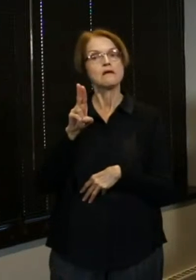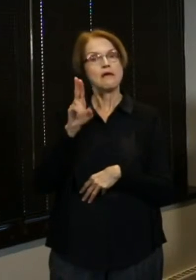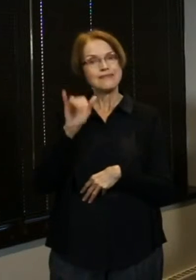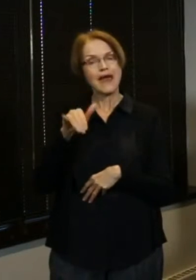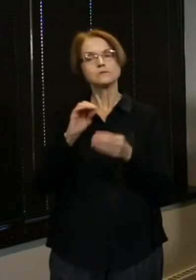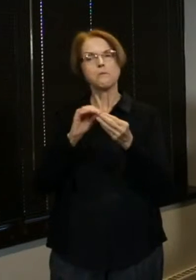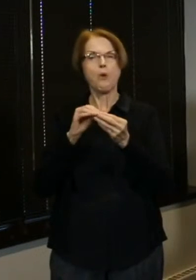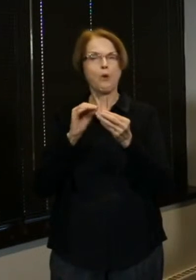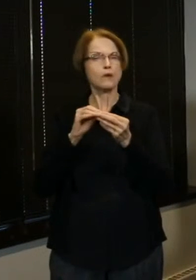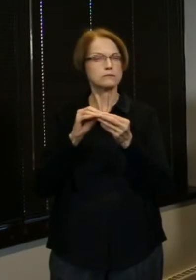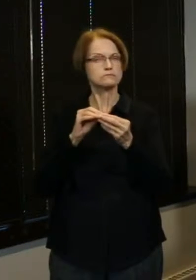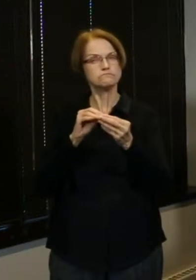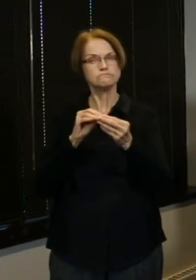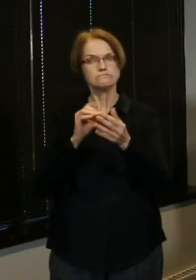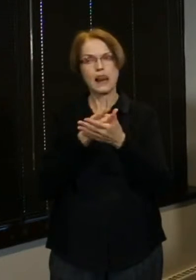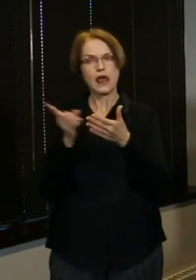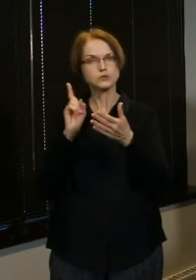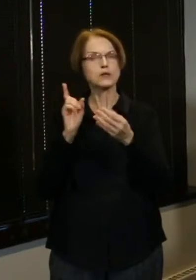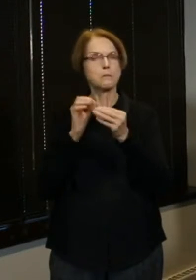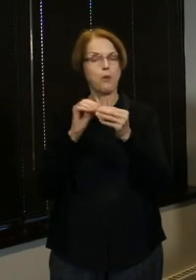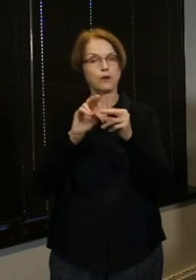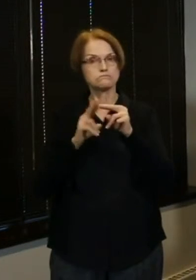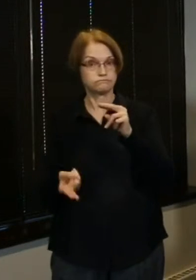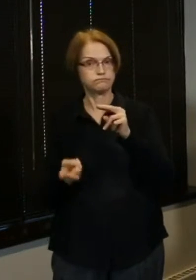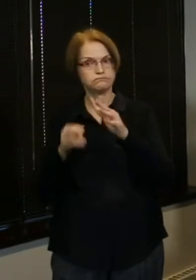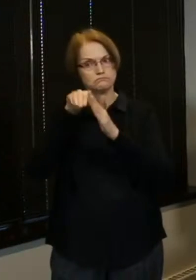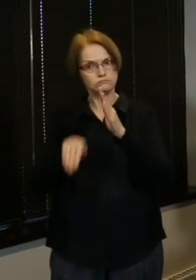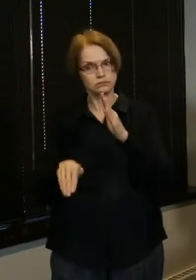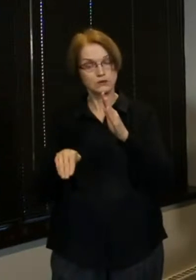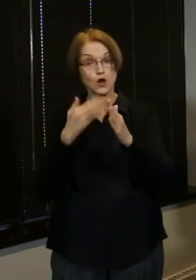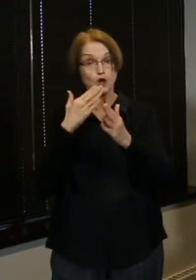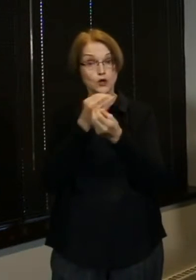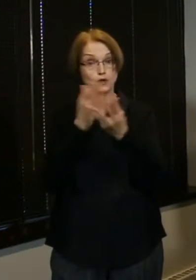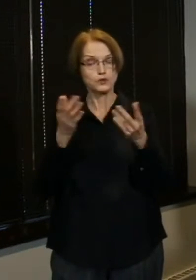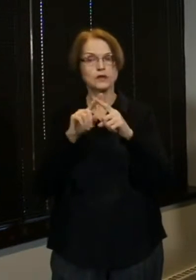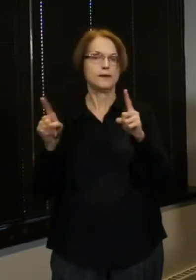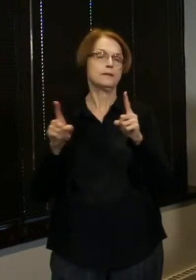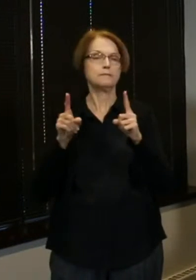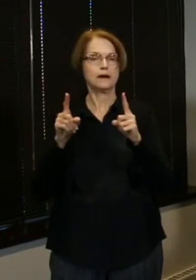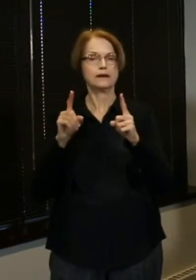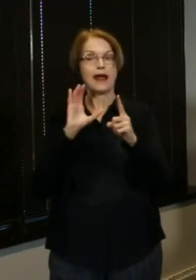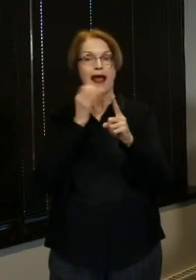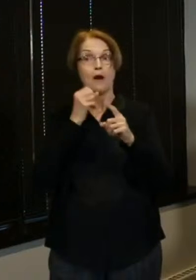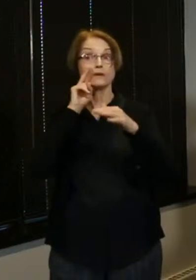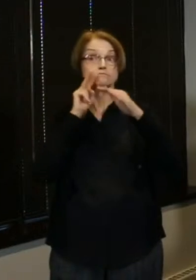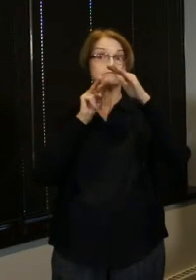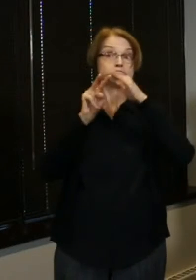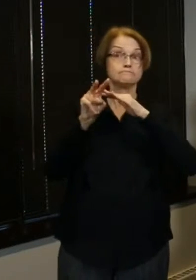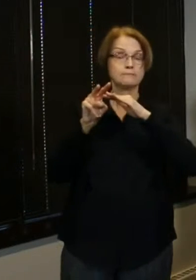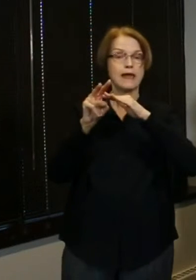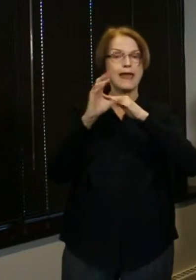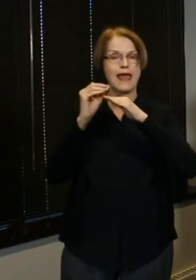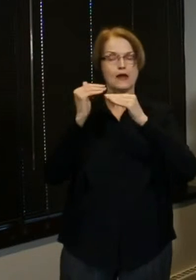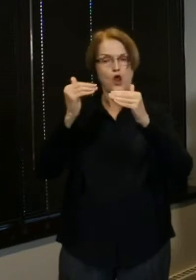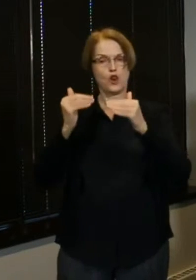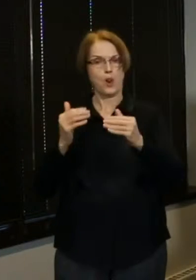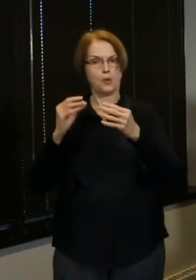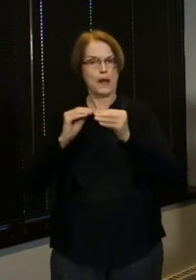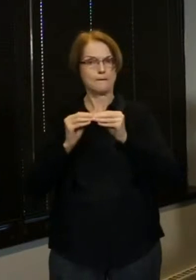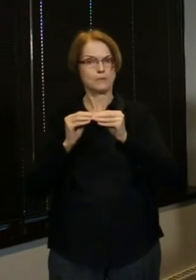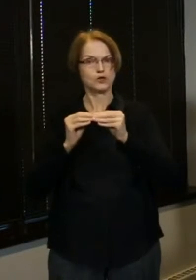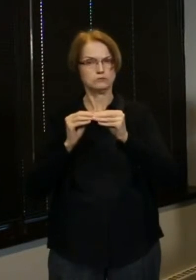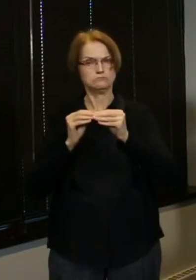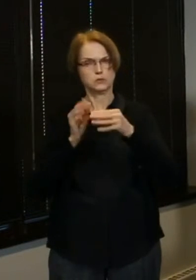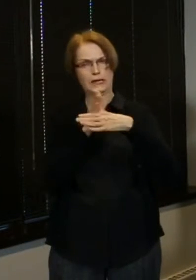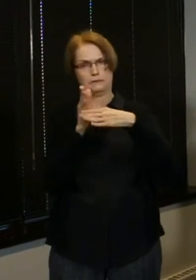here over the past week or so, which is good news, but still in between that best guess and our lower bound. And so we'll